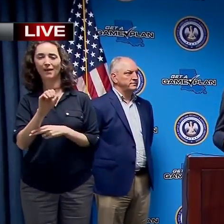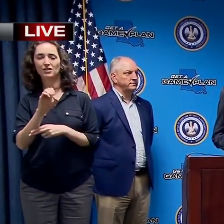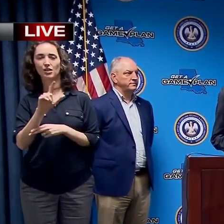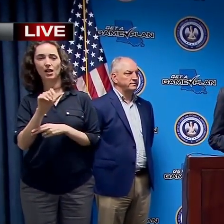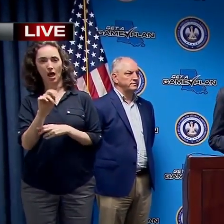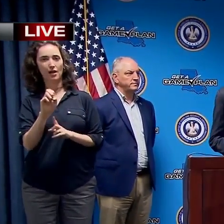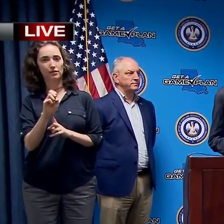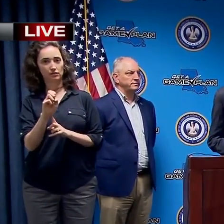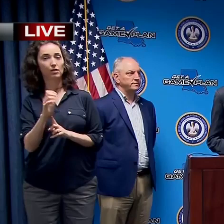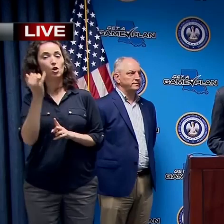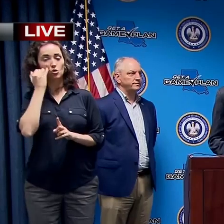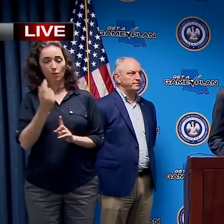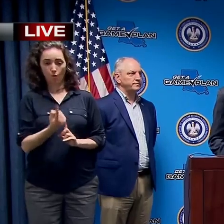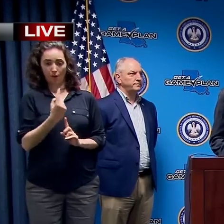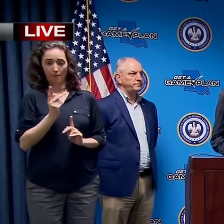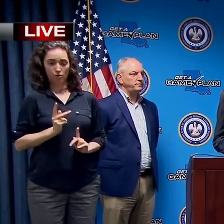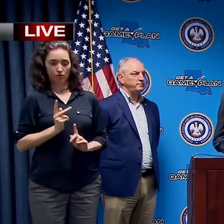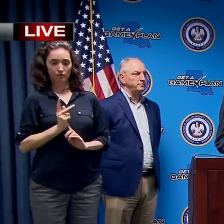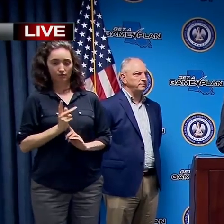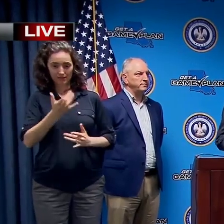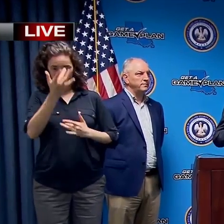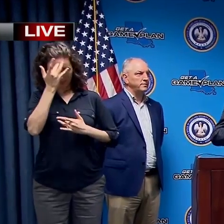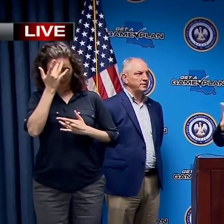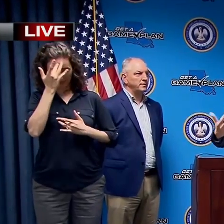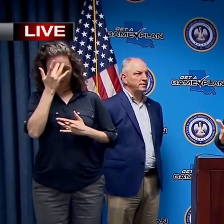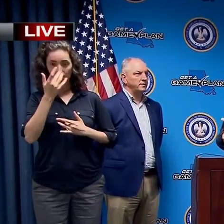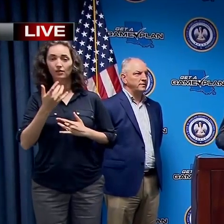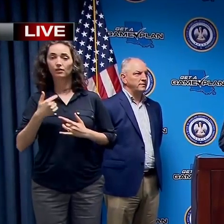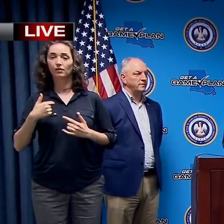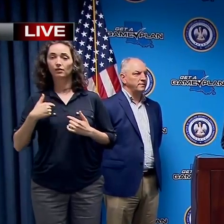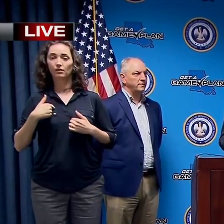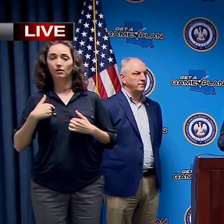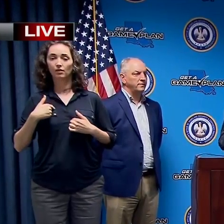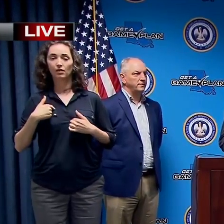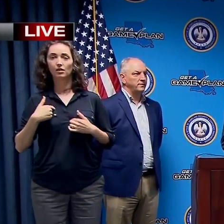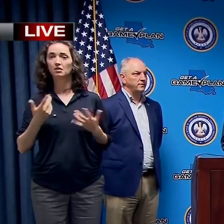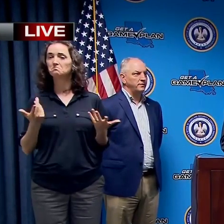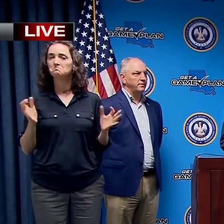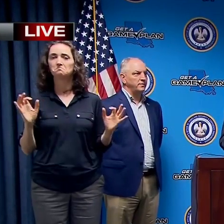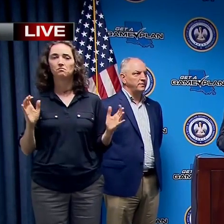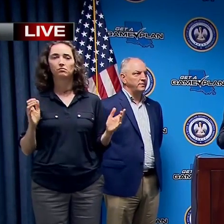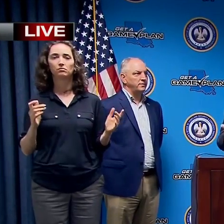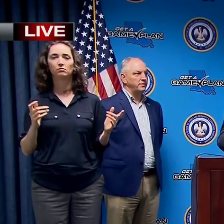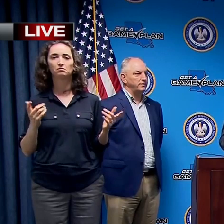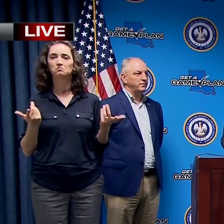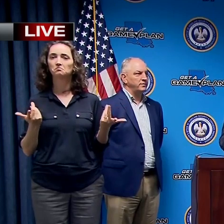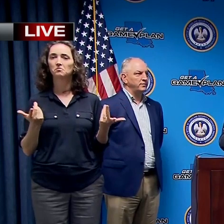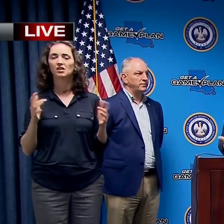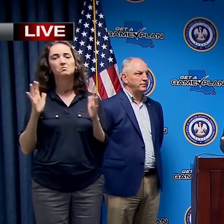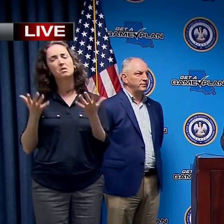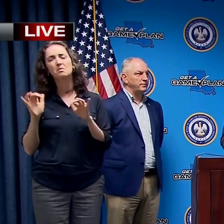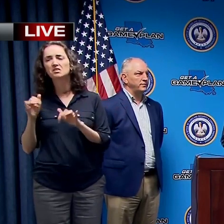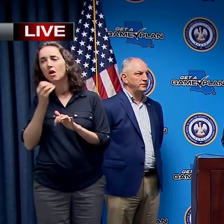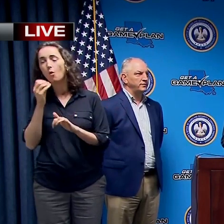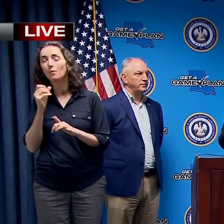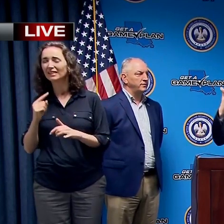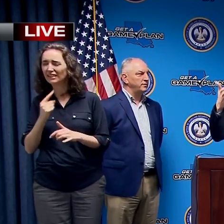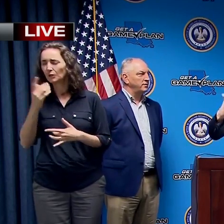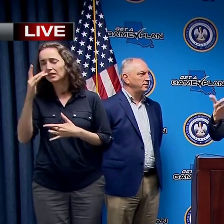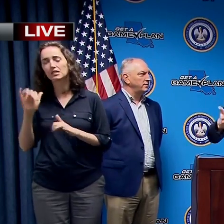scenario, where anybody who has the virus is really not doing much beyond potentially staying home if they're severely